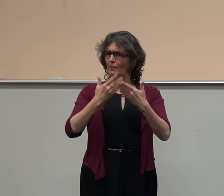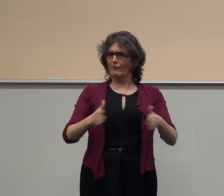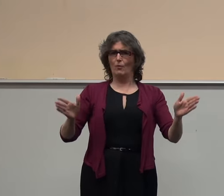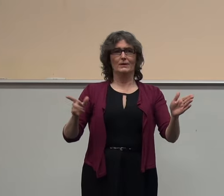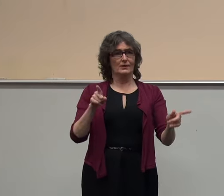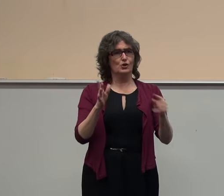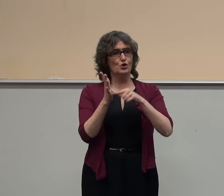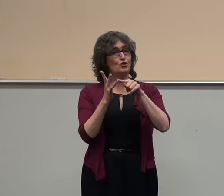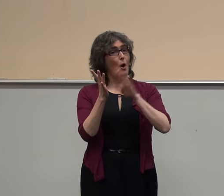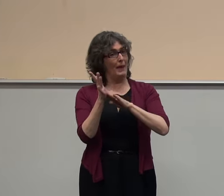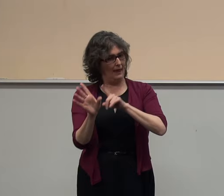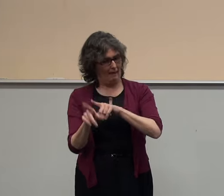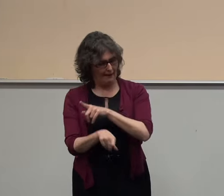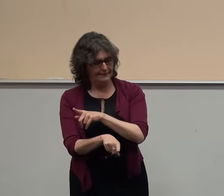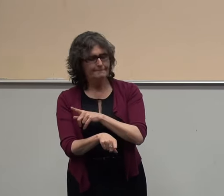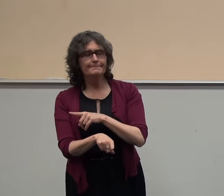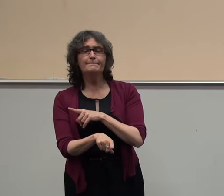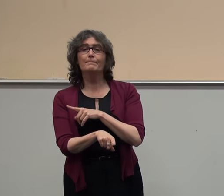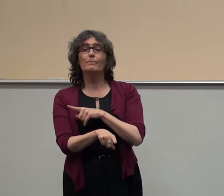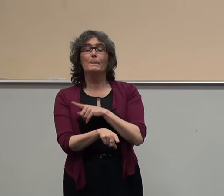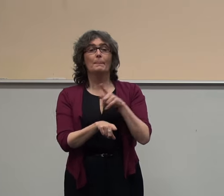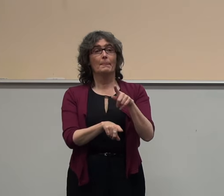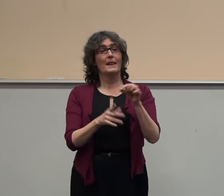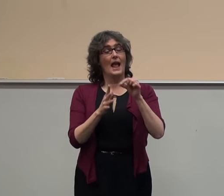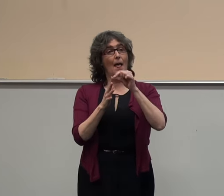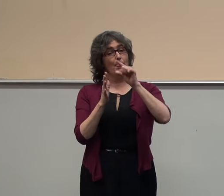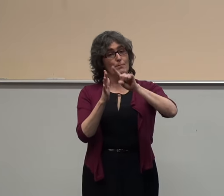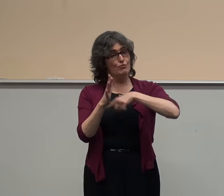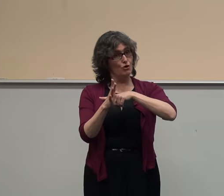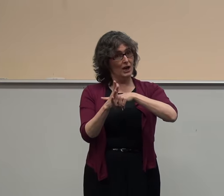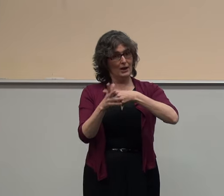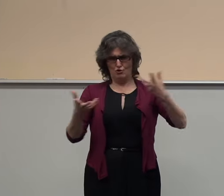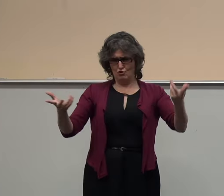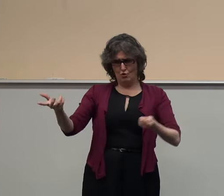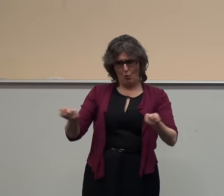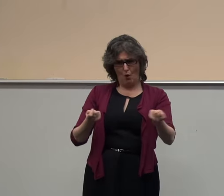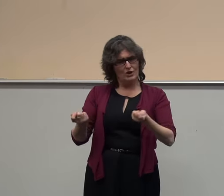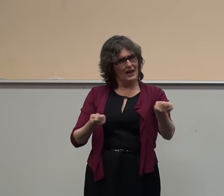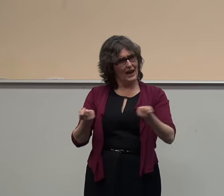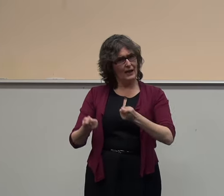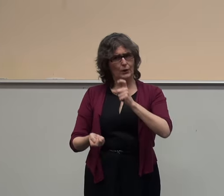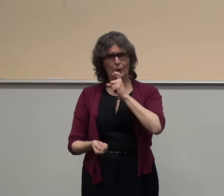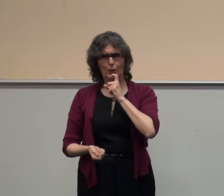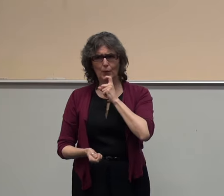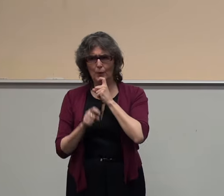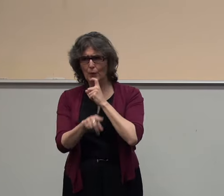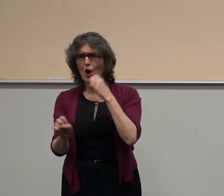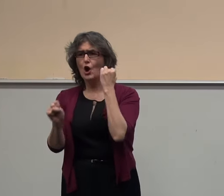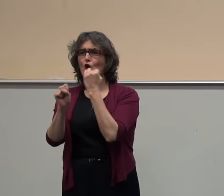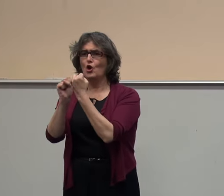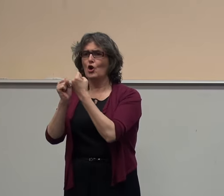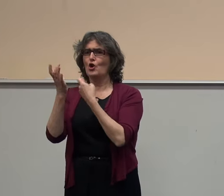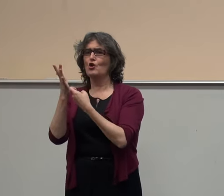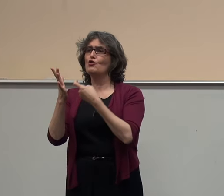And the whole project is being coordinated by Grey Eye, which is a theatre company that's